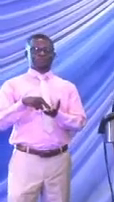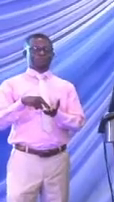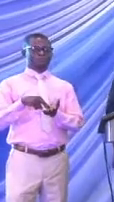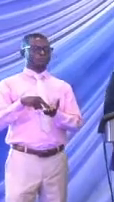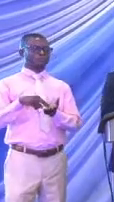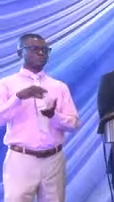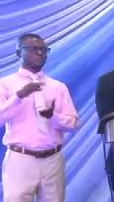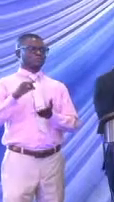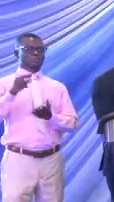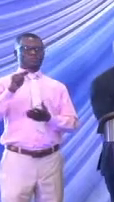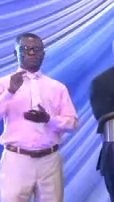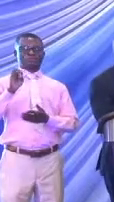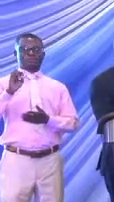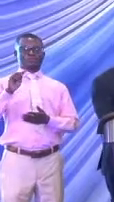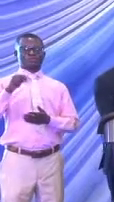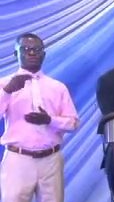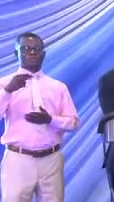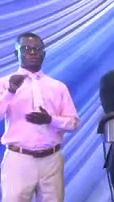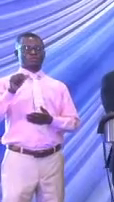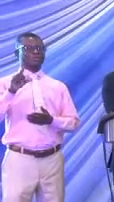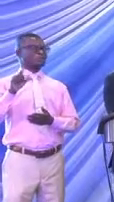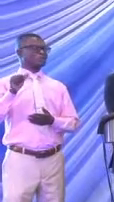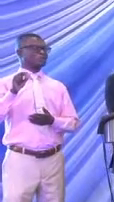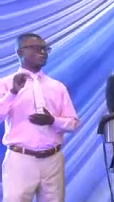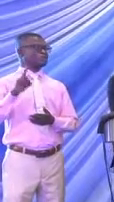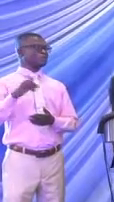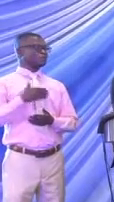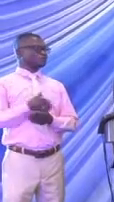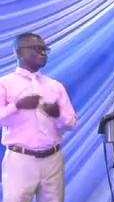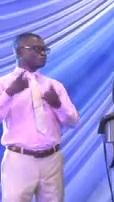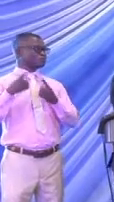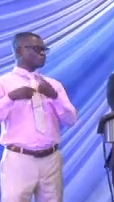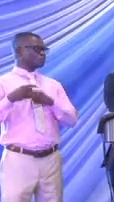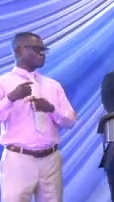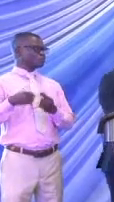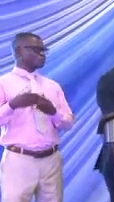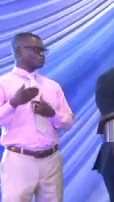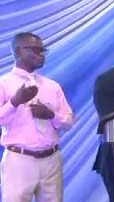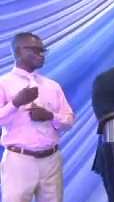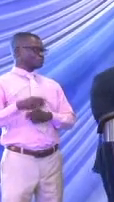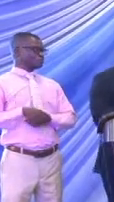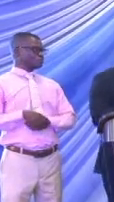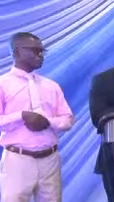of the Netherlands should please come forward.